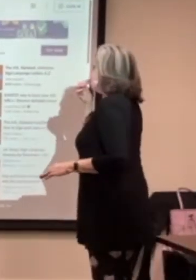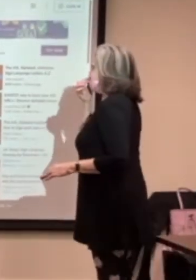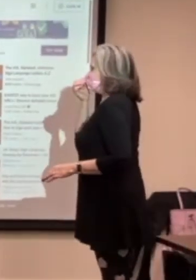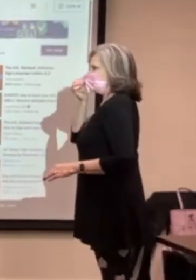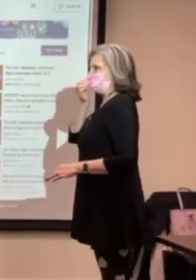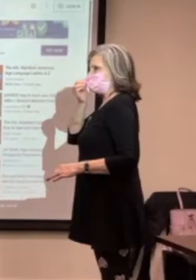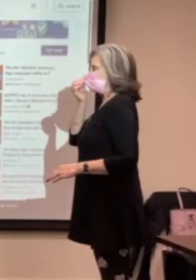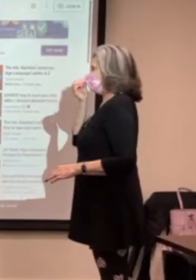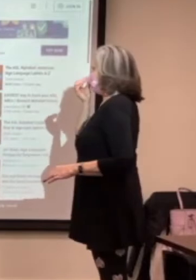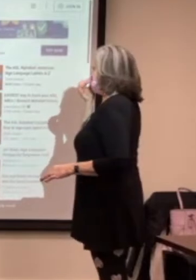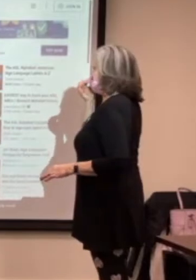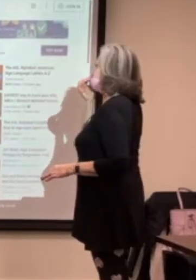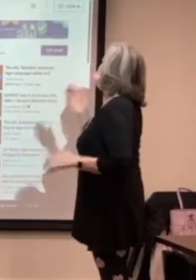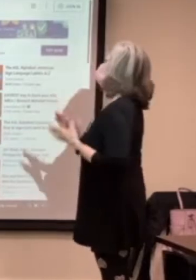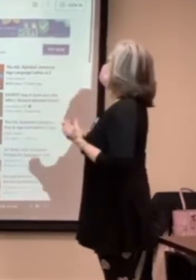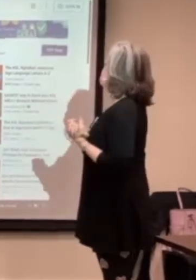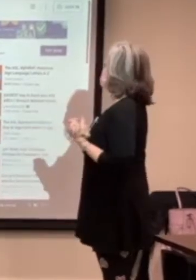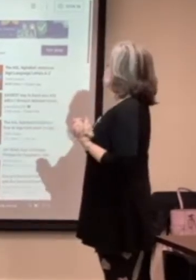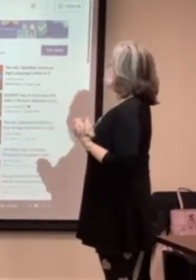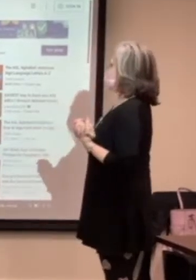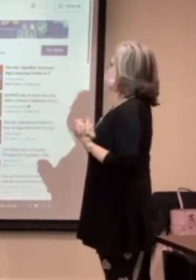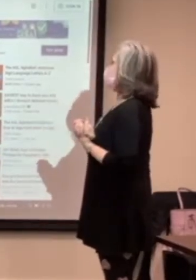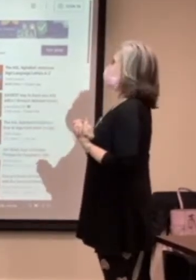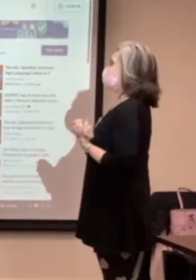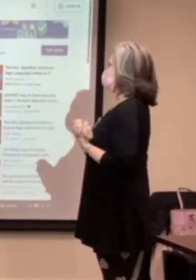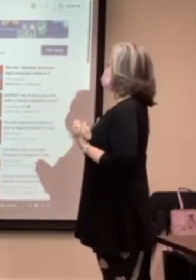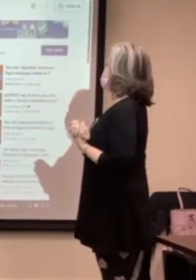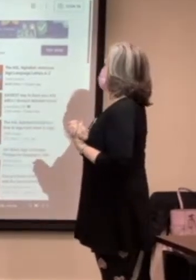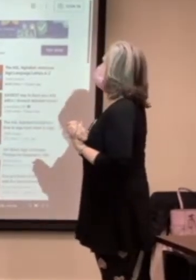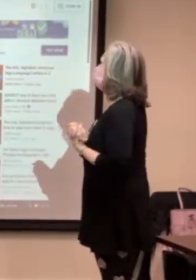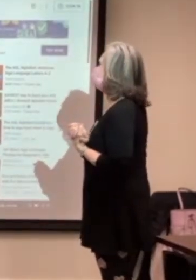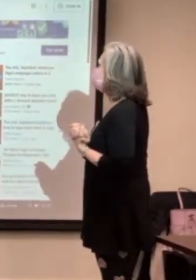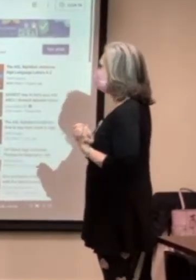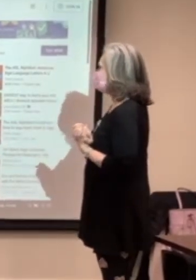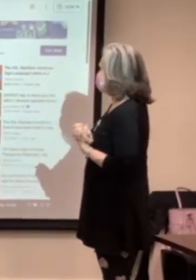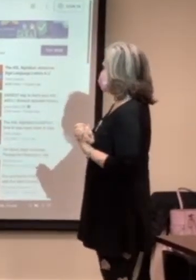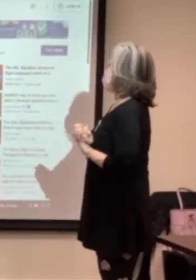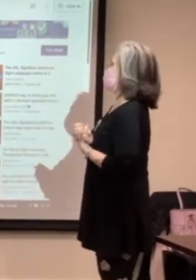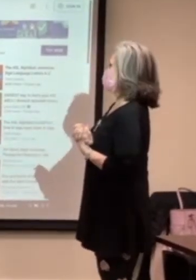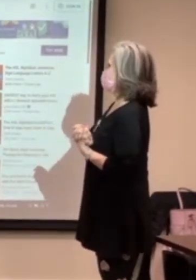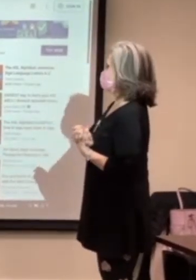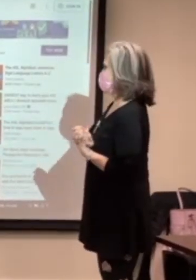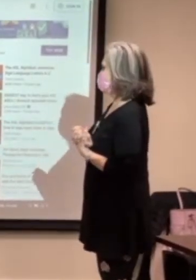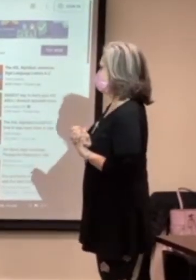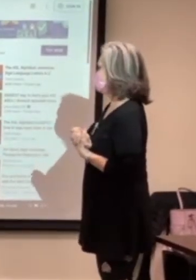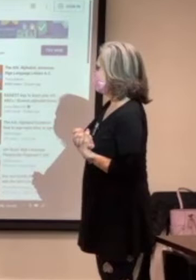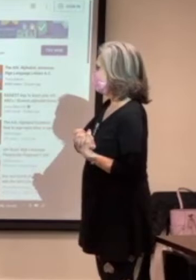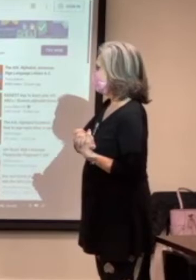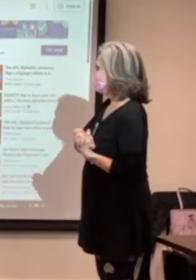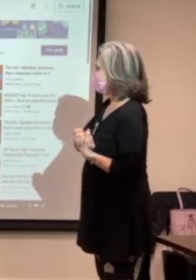All right, we could skip the ad. Oh, this is the ad. Thank you. This is the ad. It gets you every time.